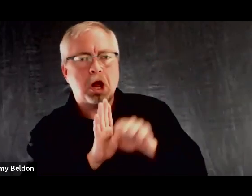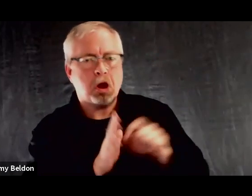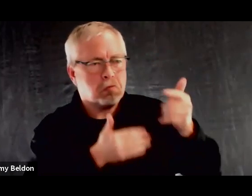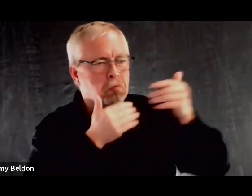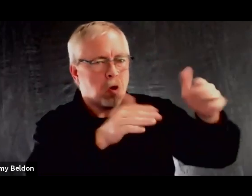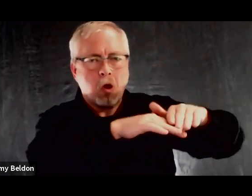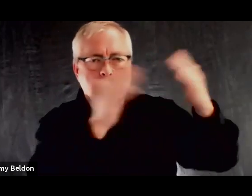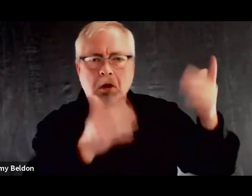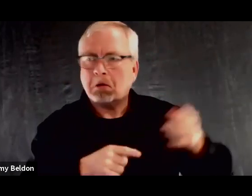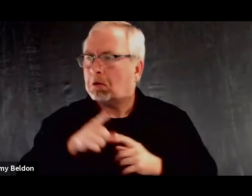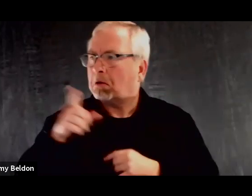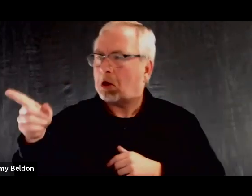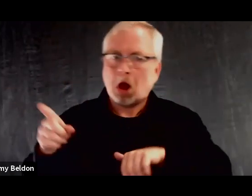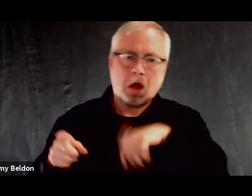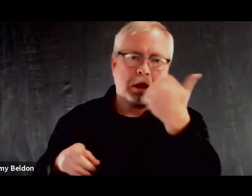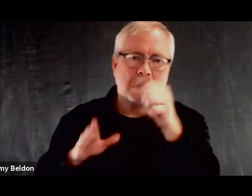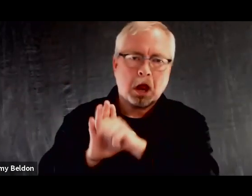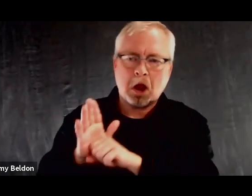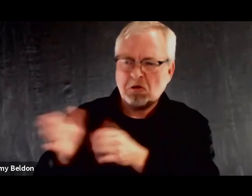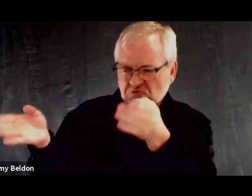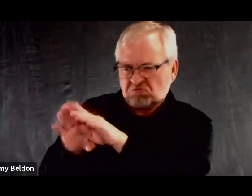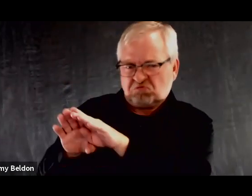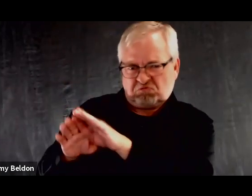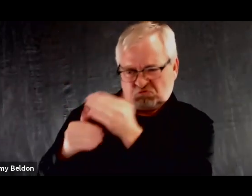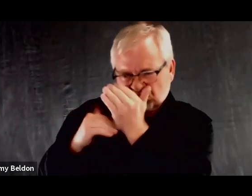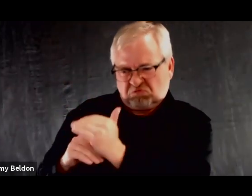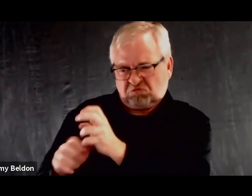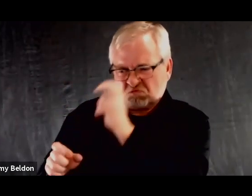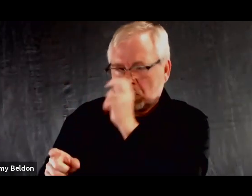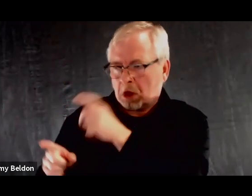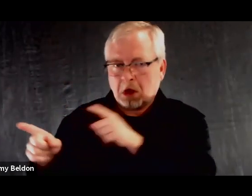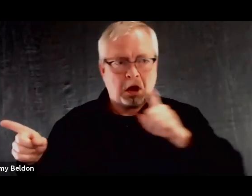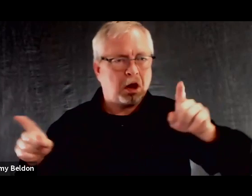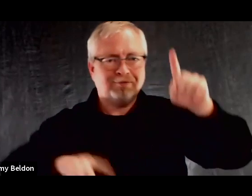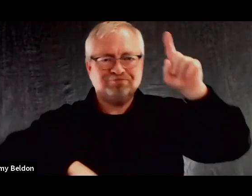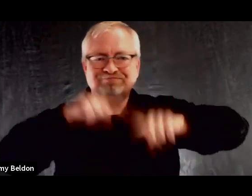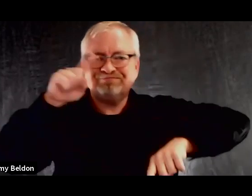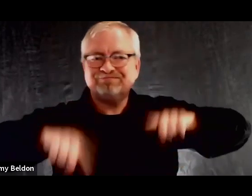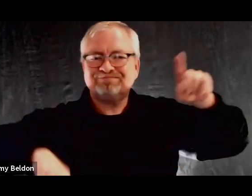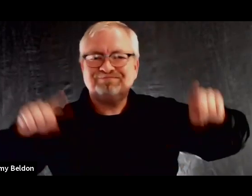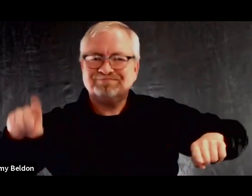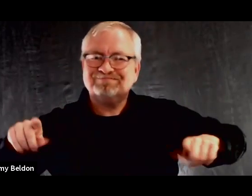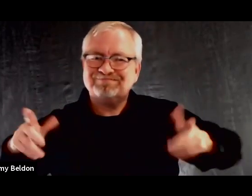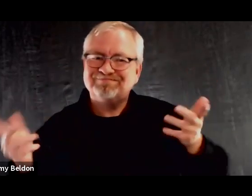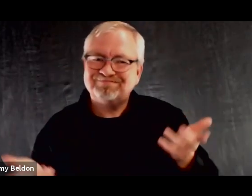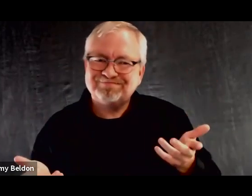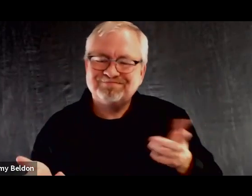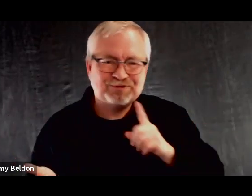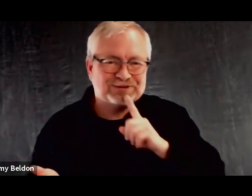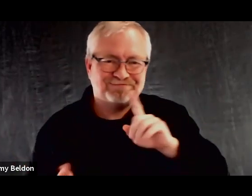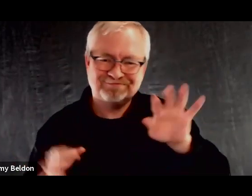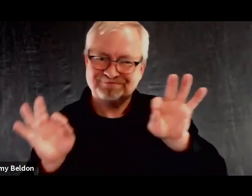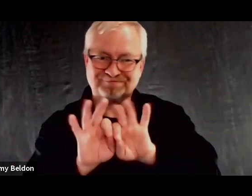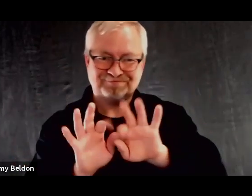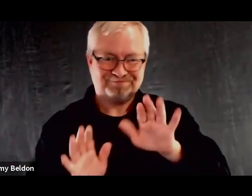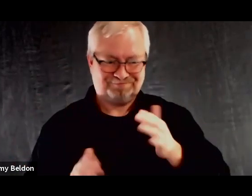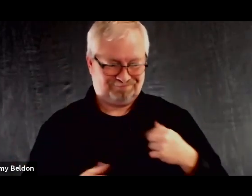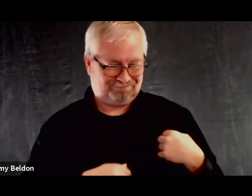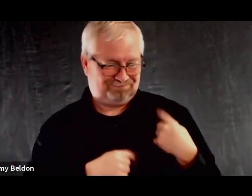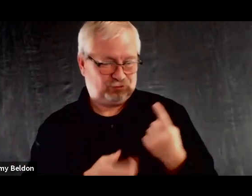postures with respect to some of these things. And it's been helpful, frankly, the last couple of weeks with a little bit more